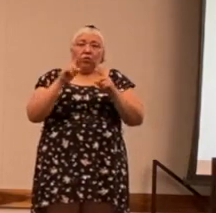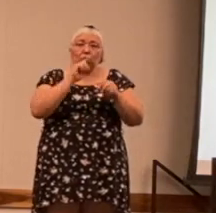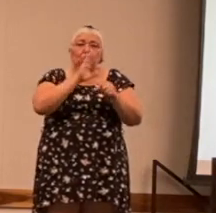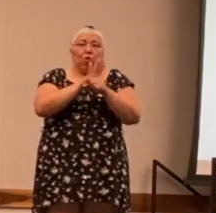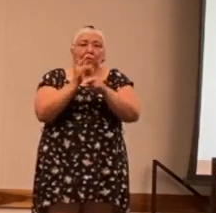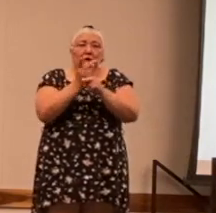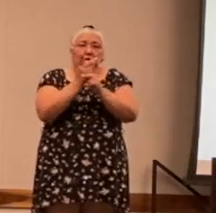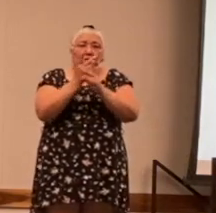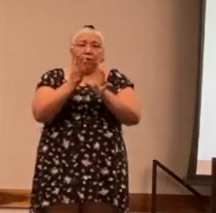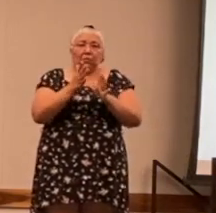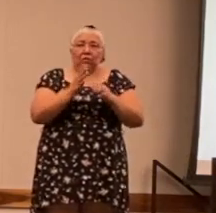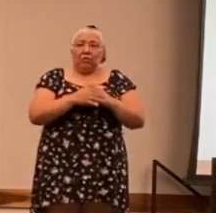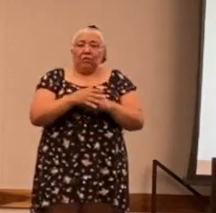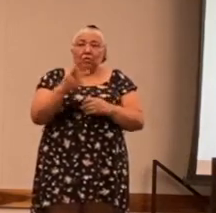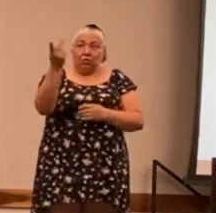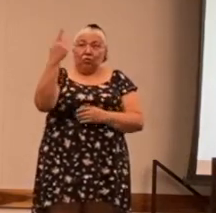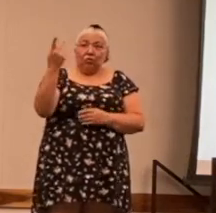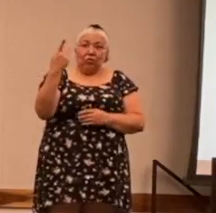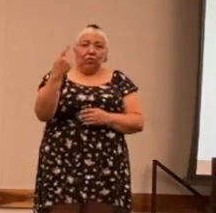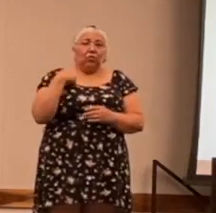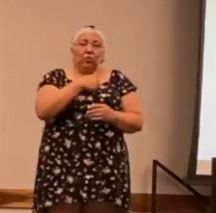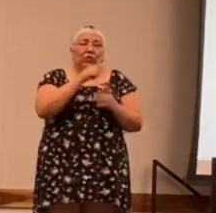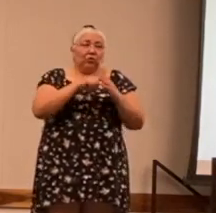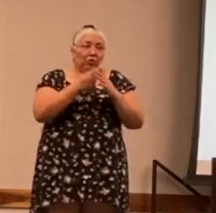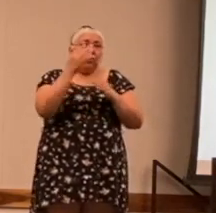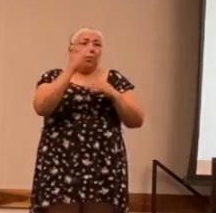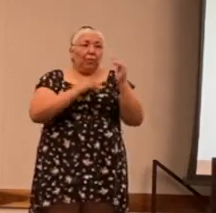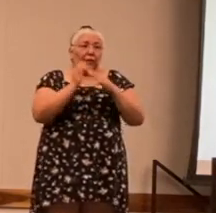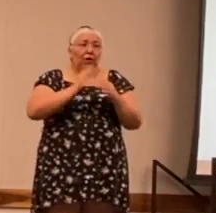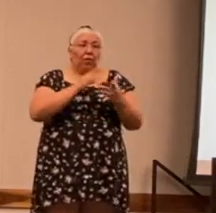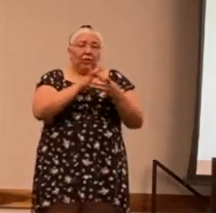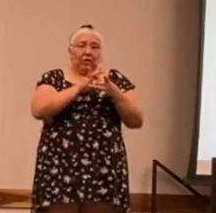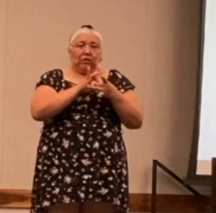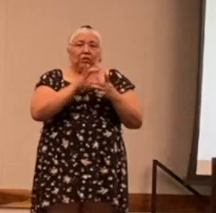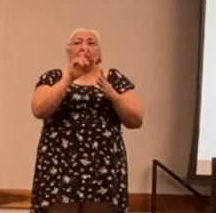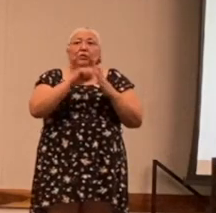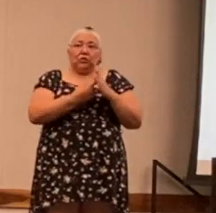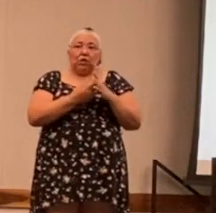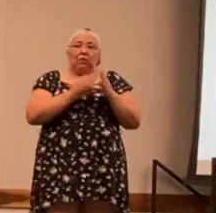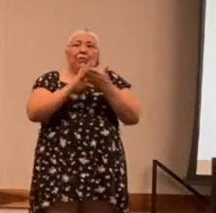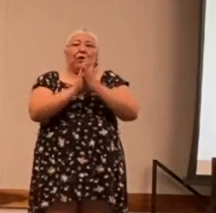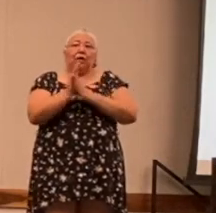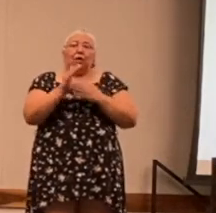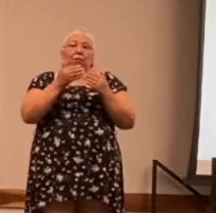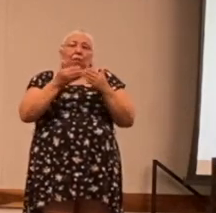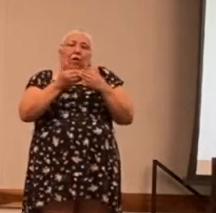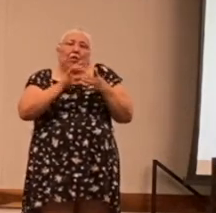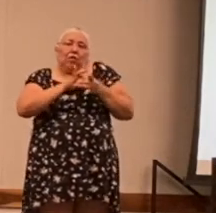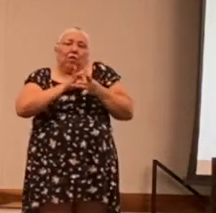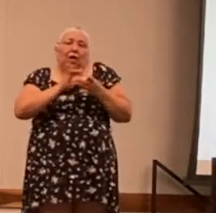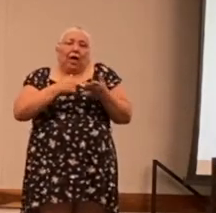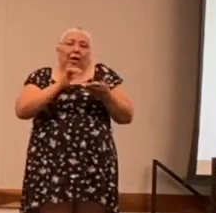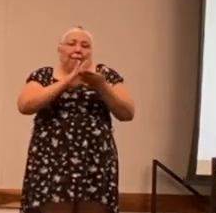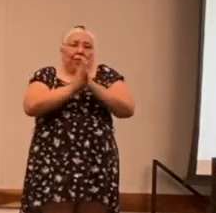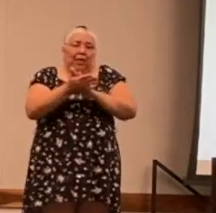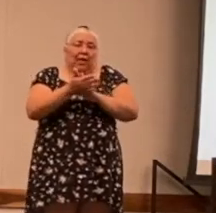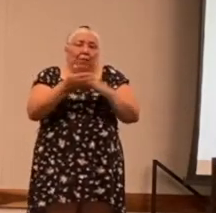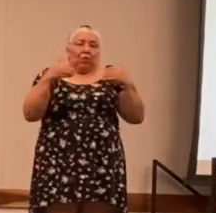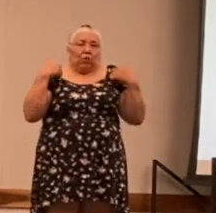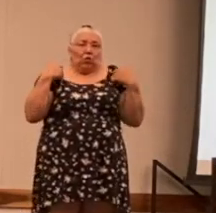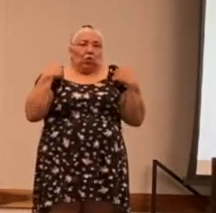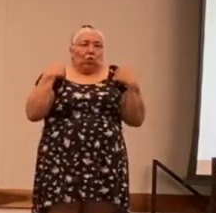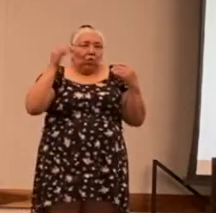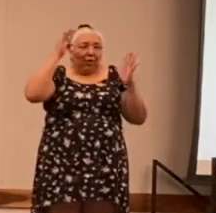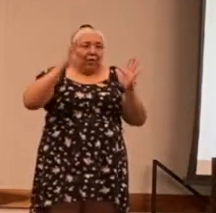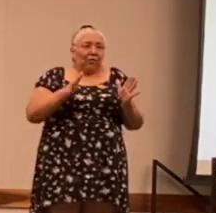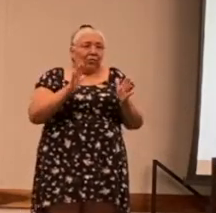thing together. He and I did. We started building our relationship. And we started to become close. As I became a youth pastor, he became one of my youth